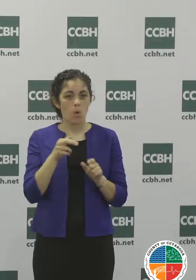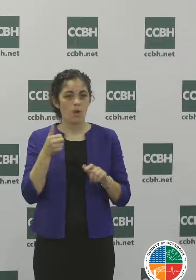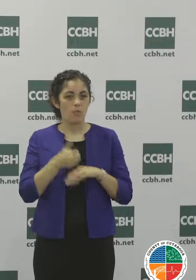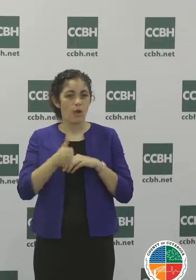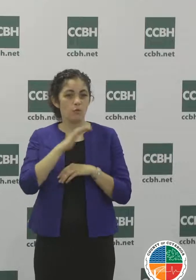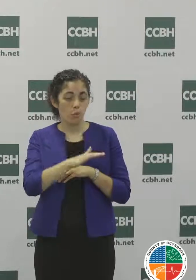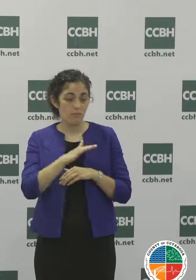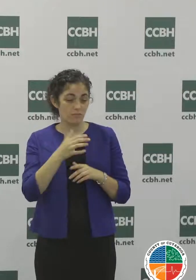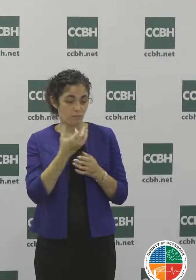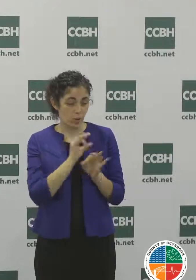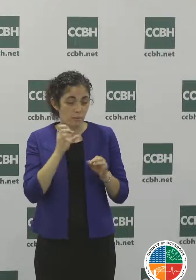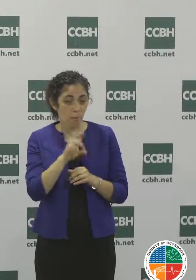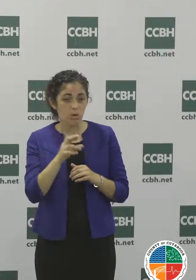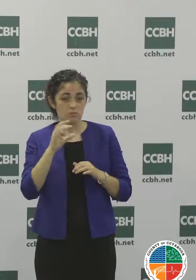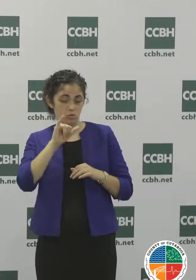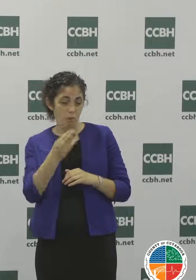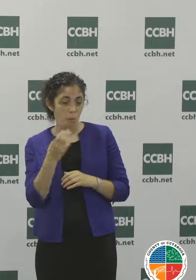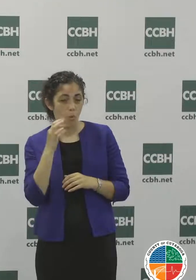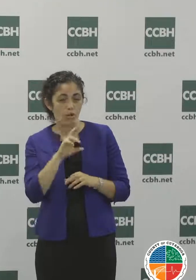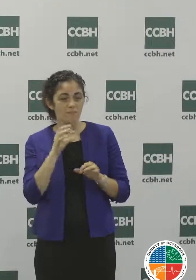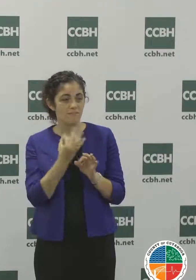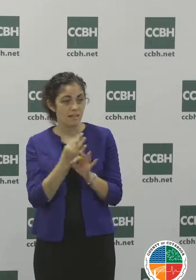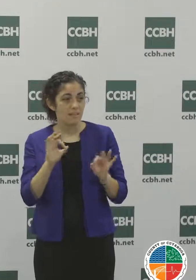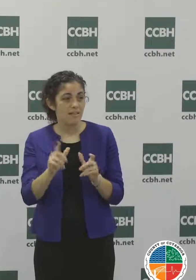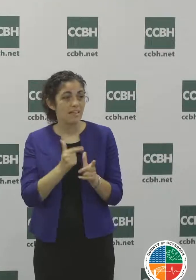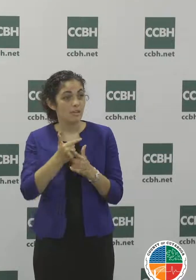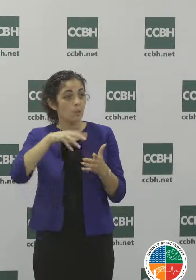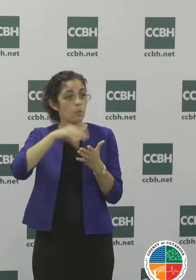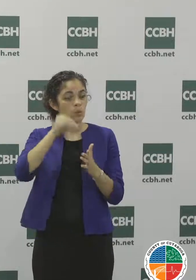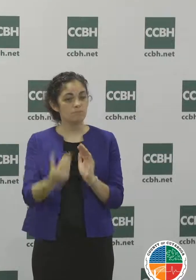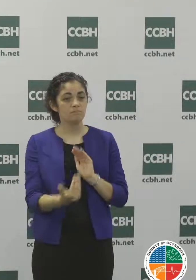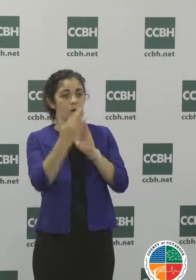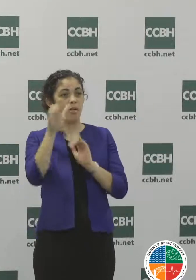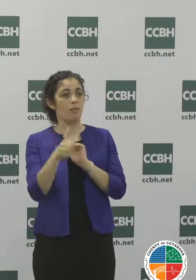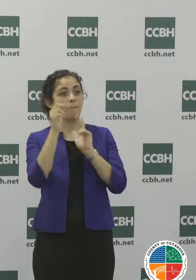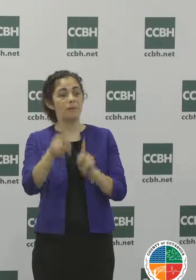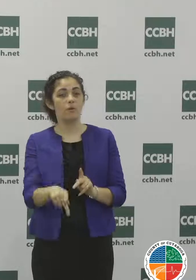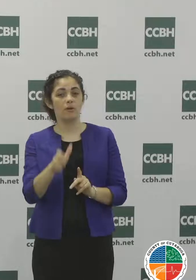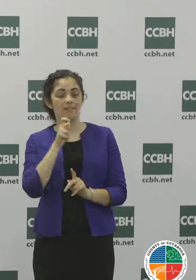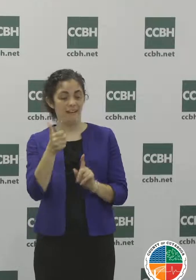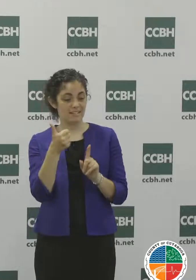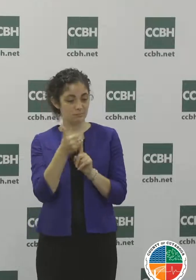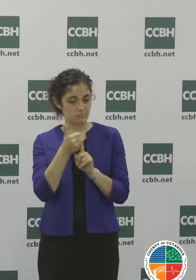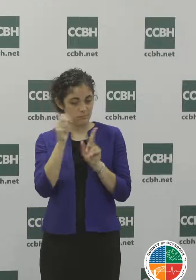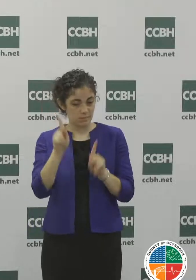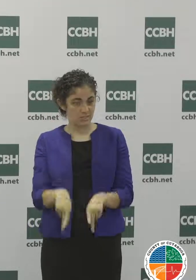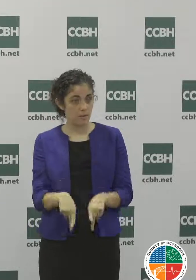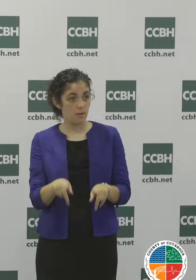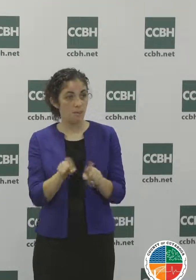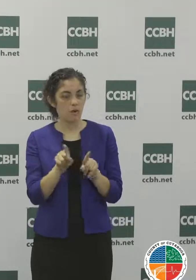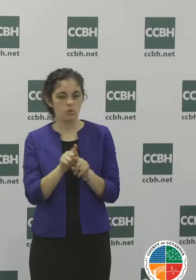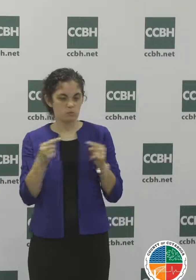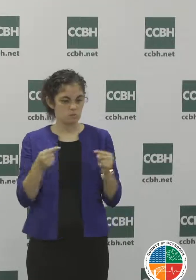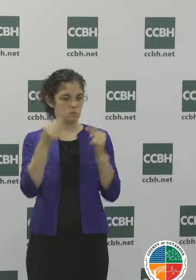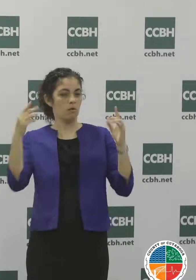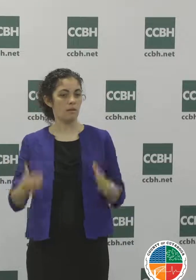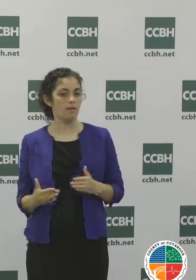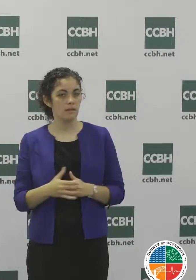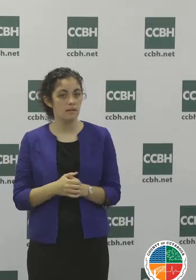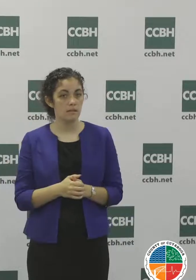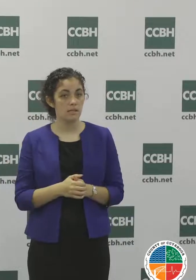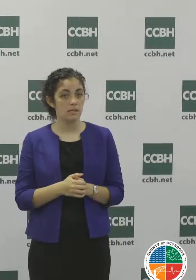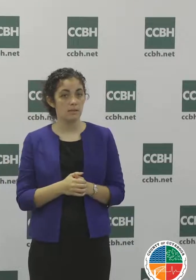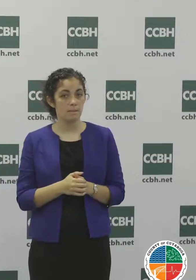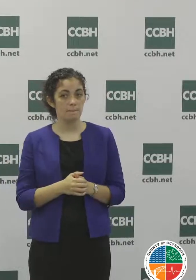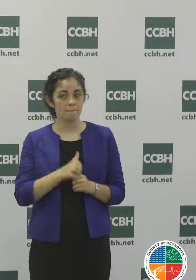freedom or your job or your family, then you also learn to confront others not as fellow citizens, but as enemies, to be